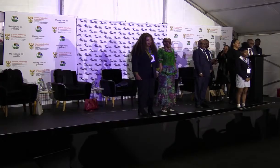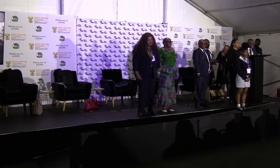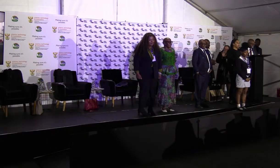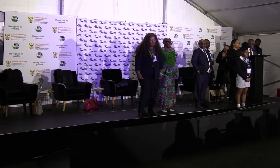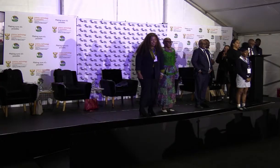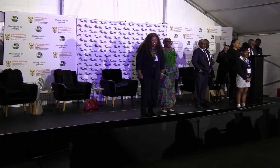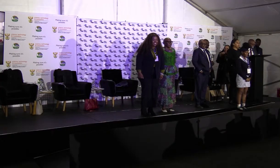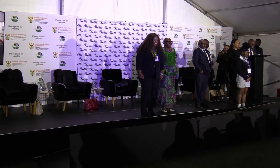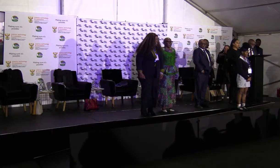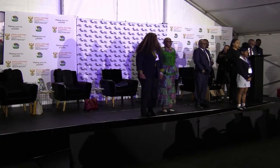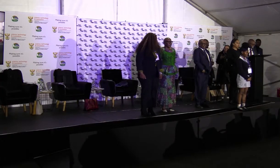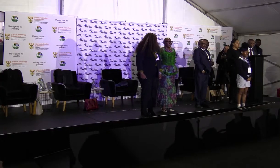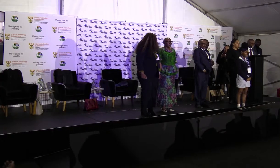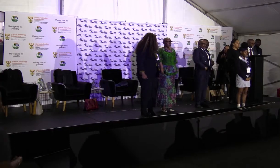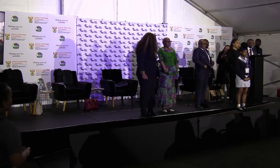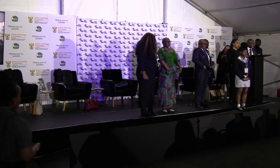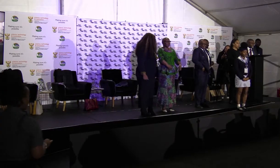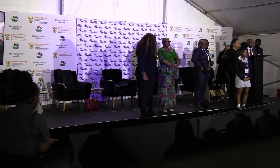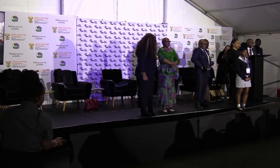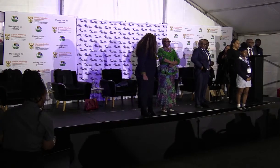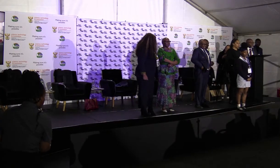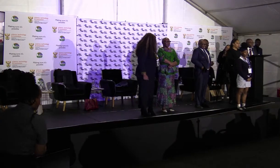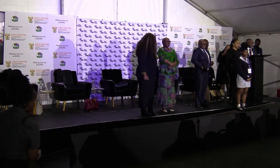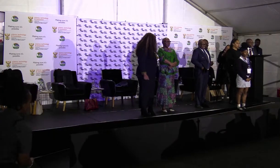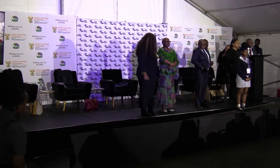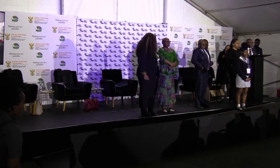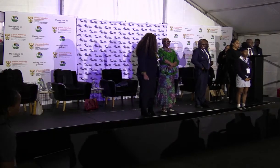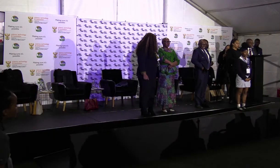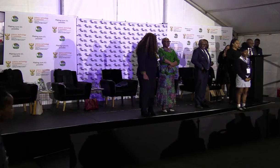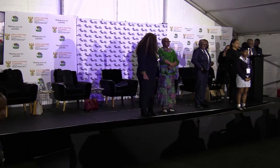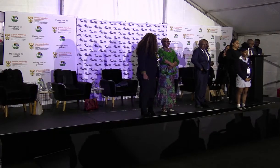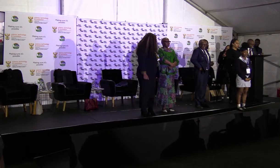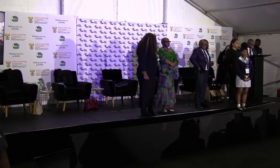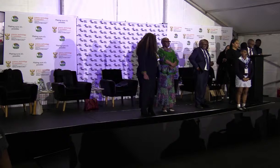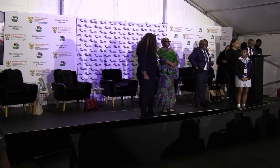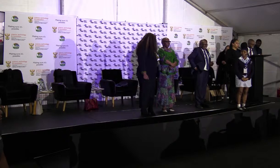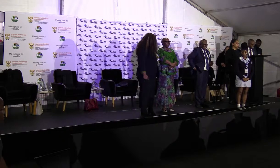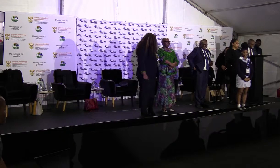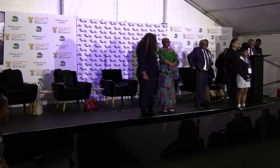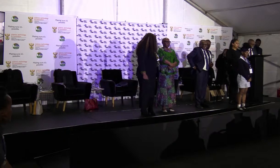Ageze uvuyo lwethu Ciko